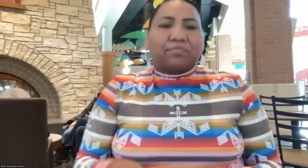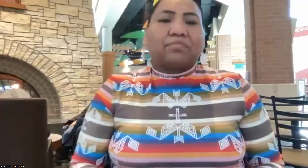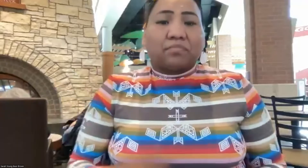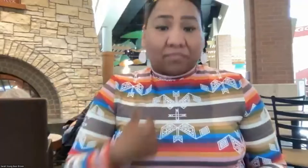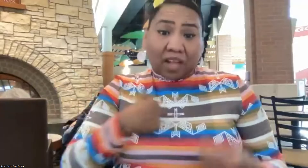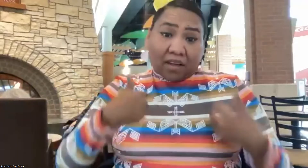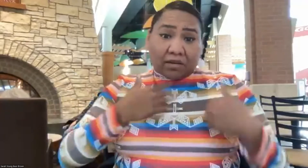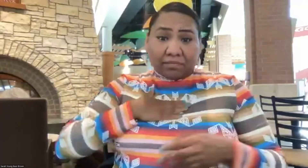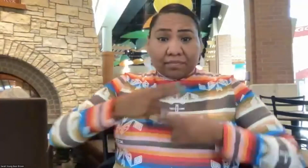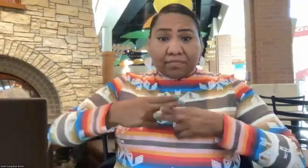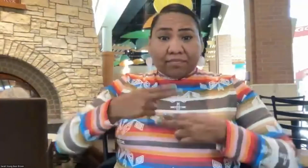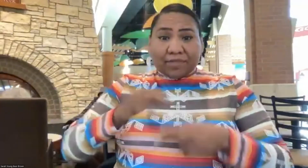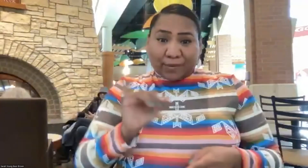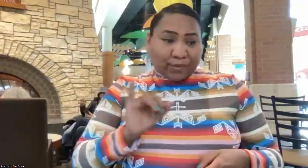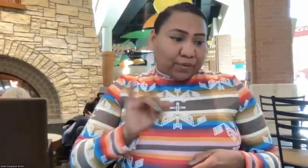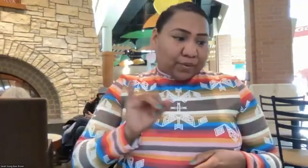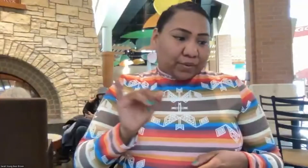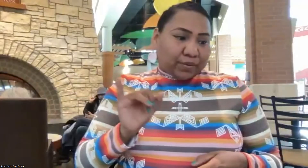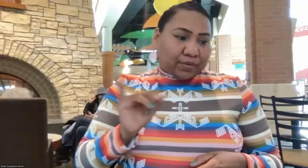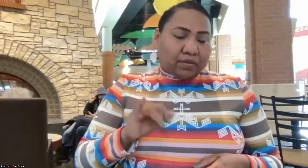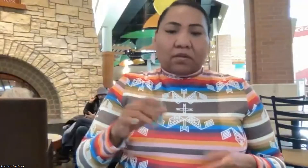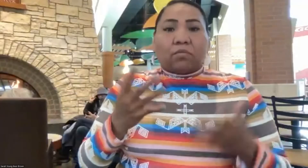My father named both of them.